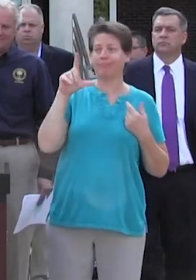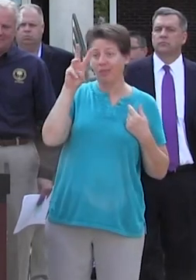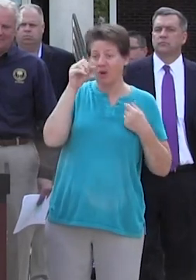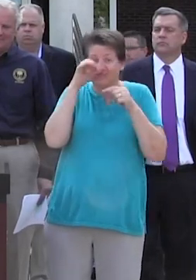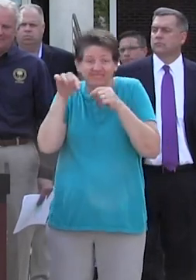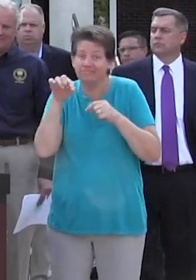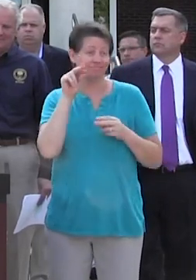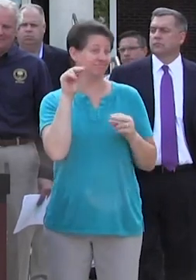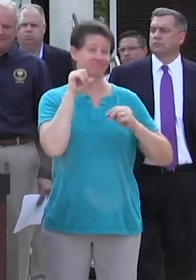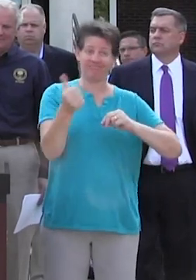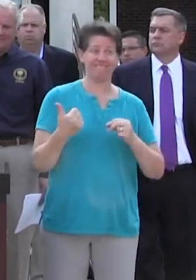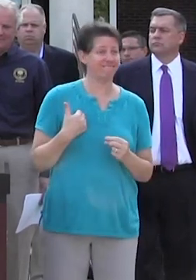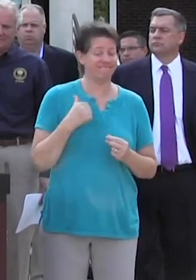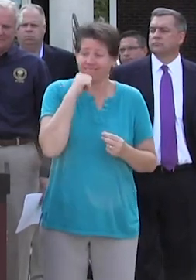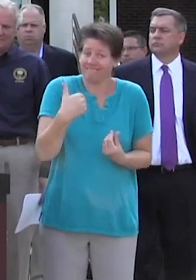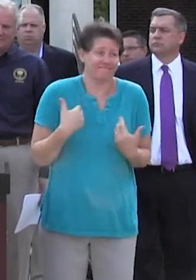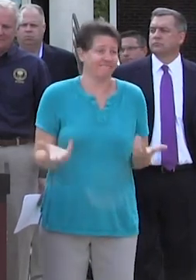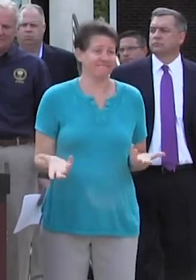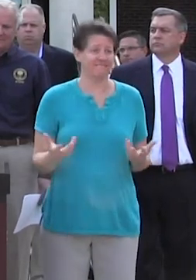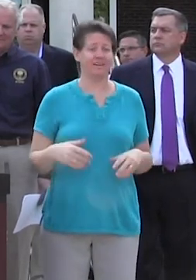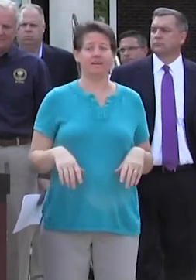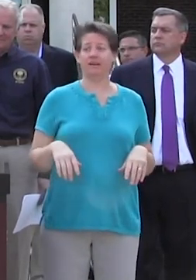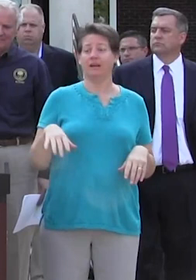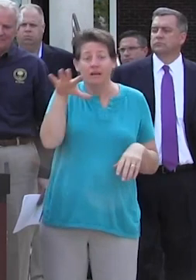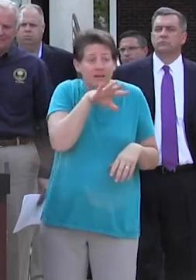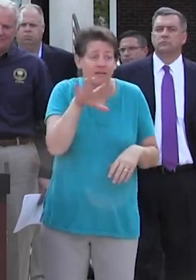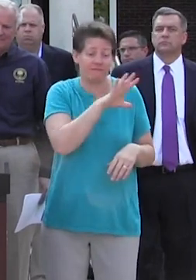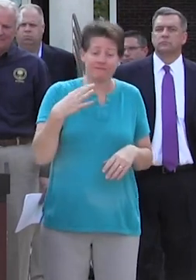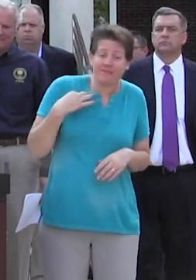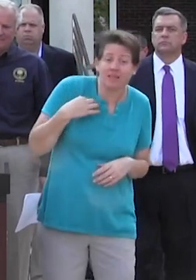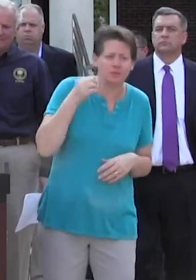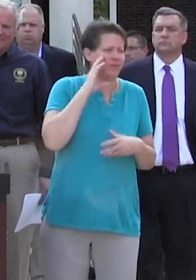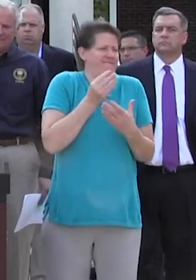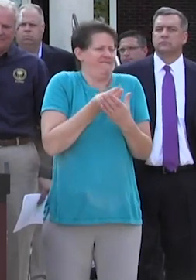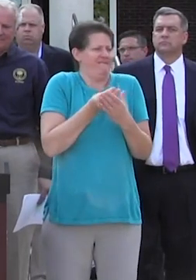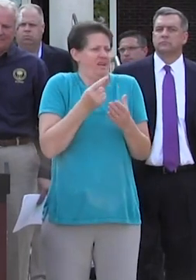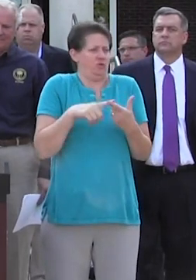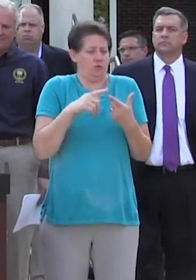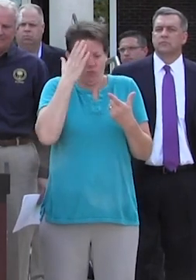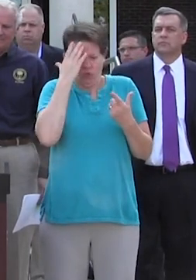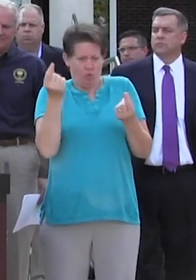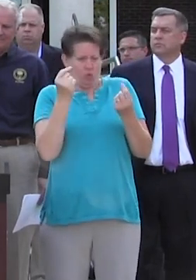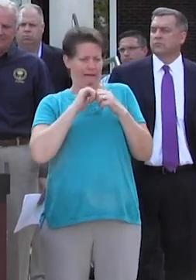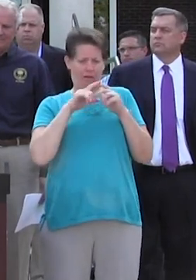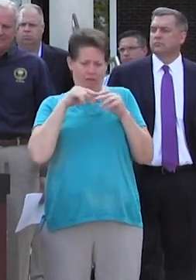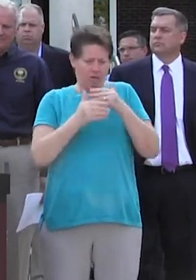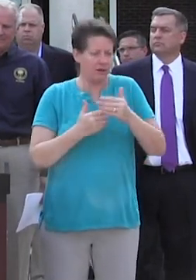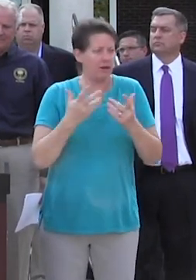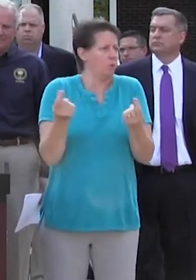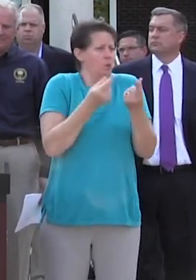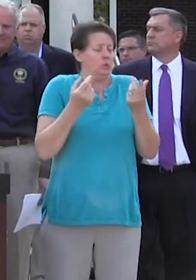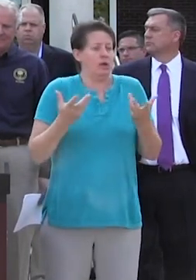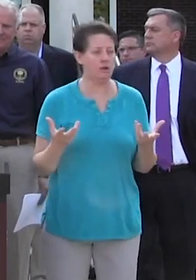street. And oftentimes they don't have the volunteers or the funds to even know where to start. So this